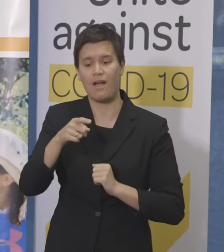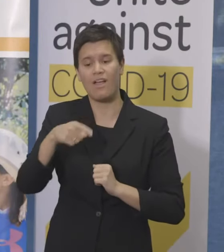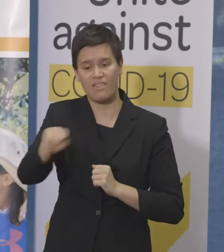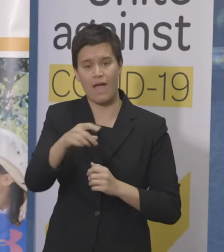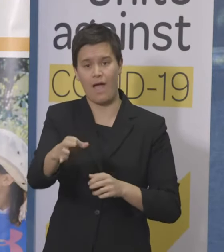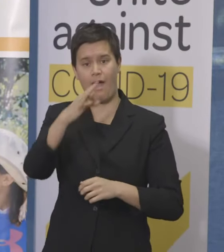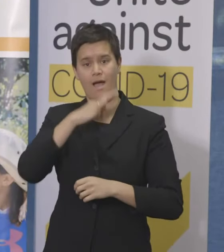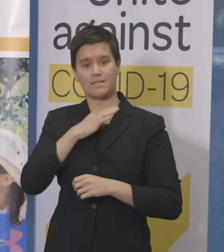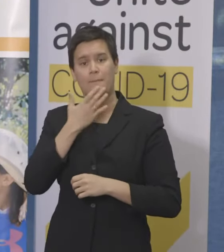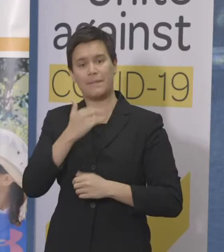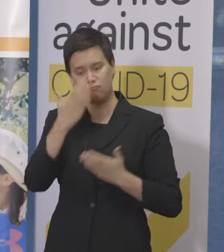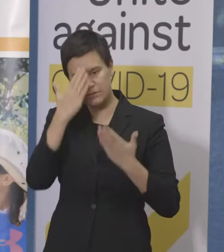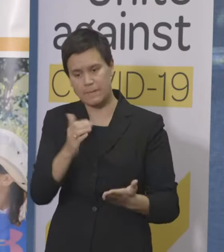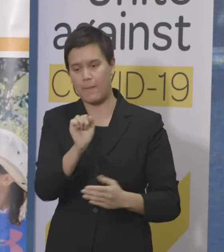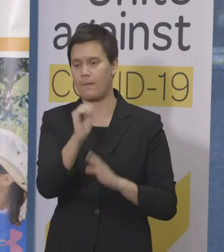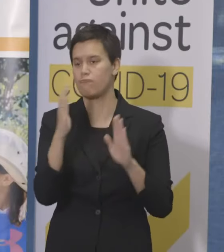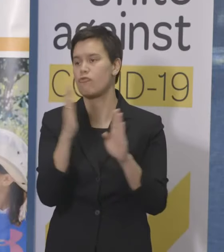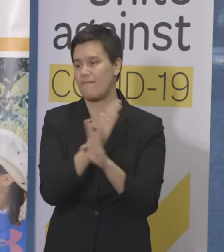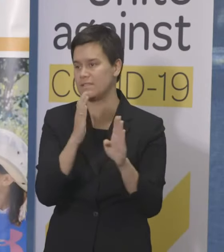respected.